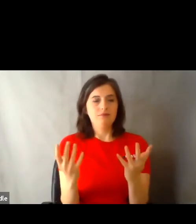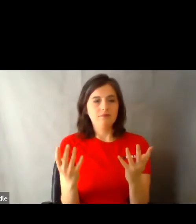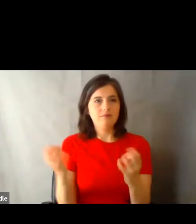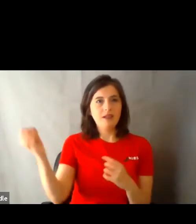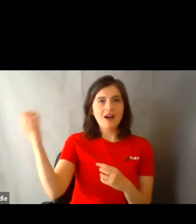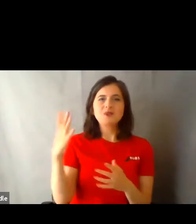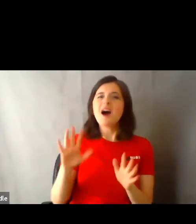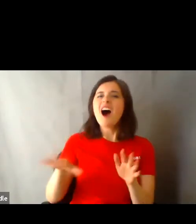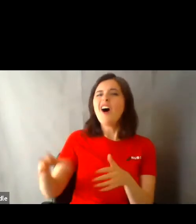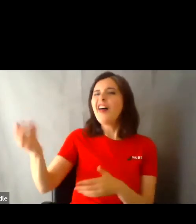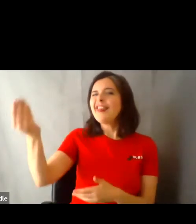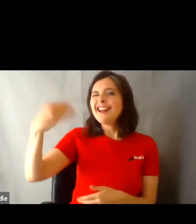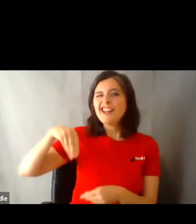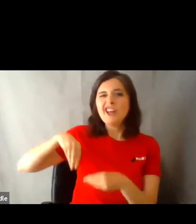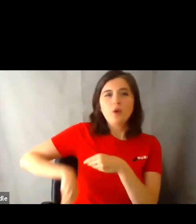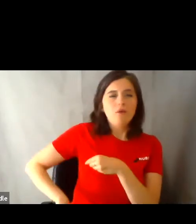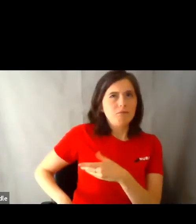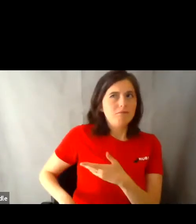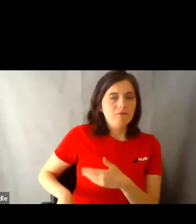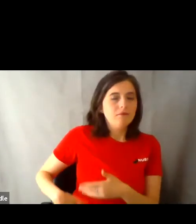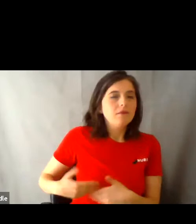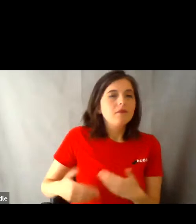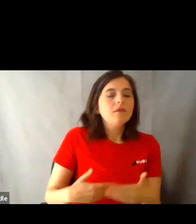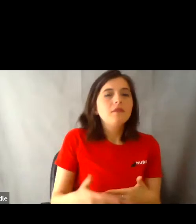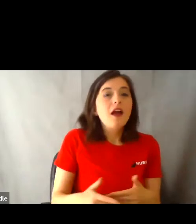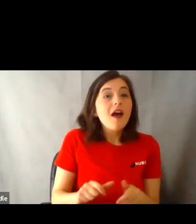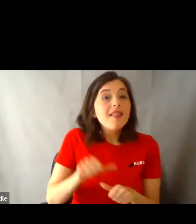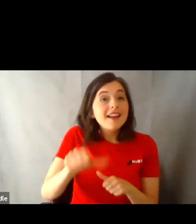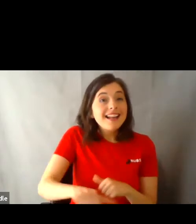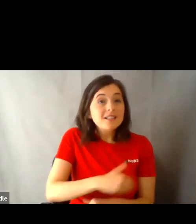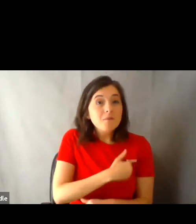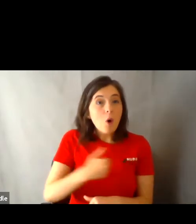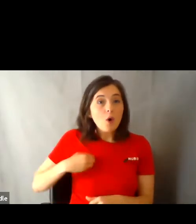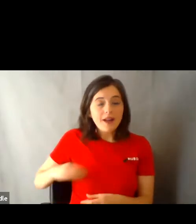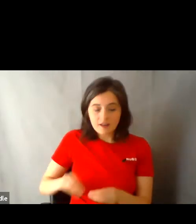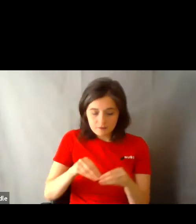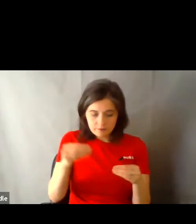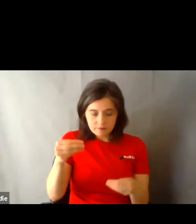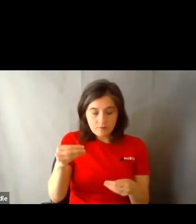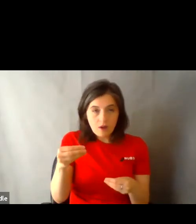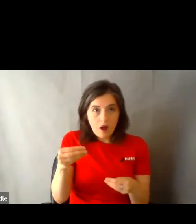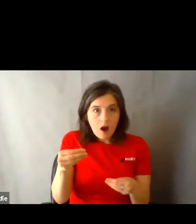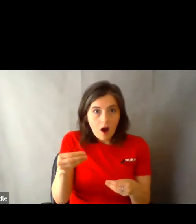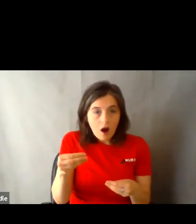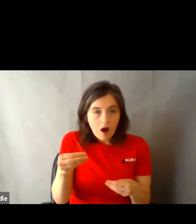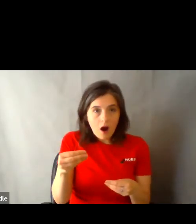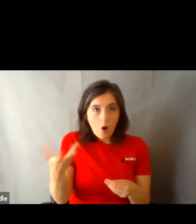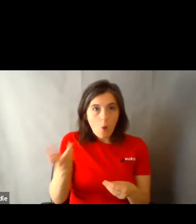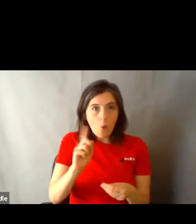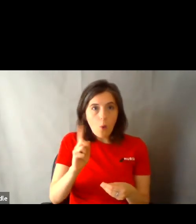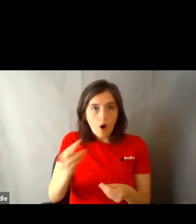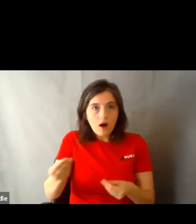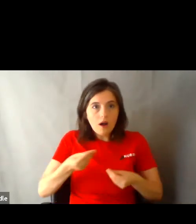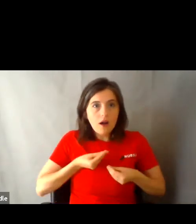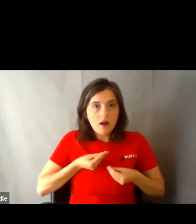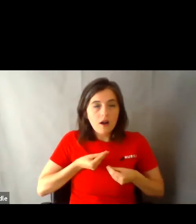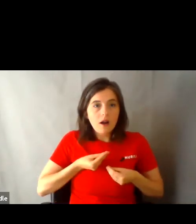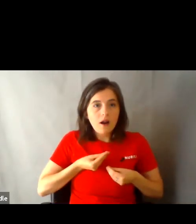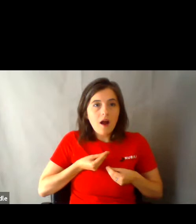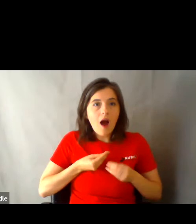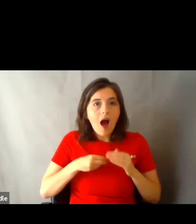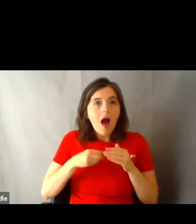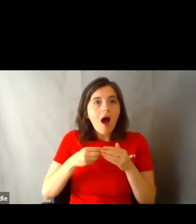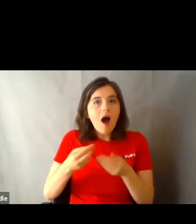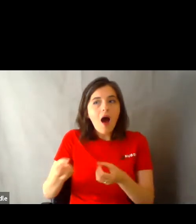oh, thank you, and popped it in my handbag. It's only when I opened it the next morning that I saw that what I had in fact been given was a leaked